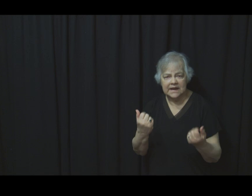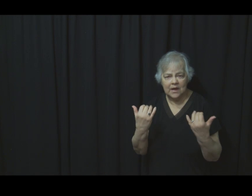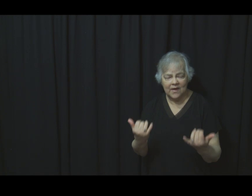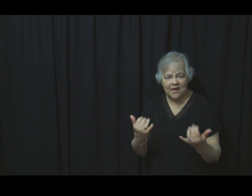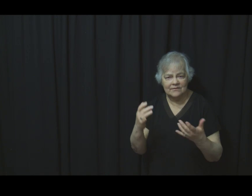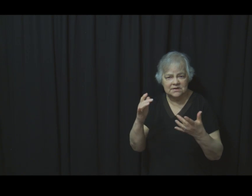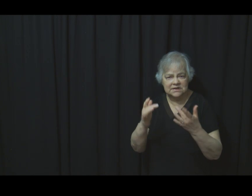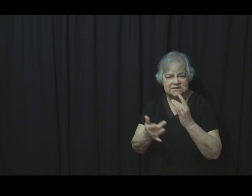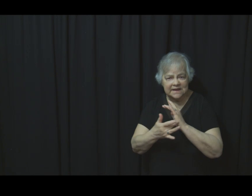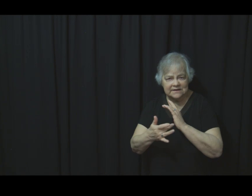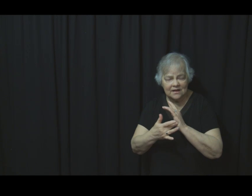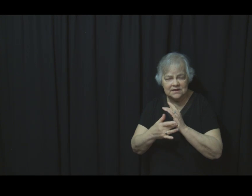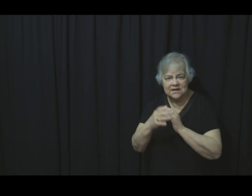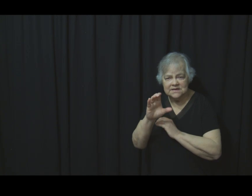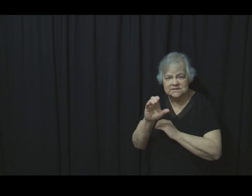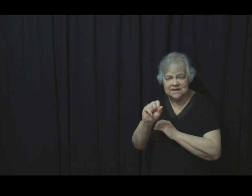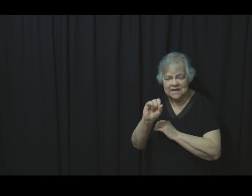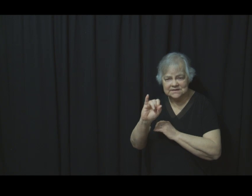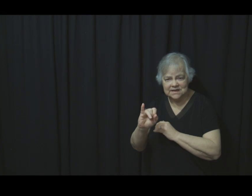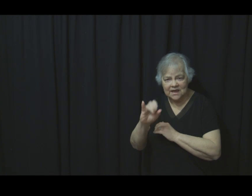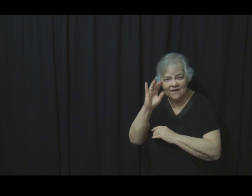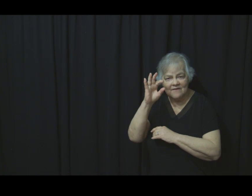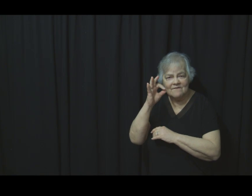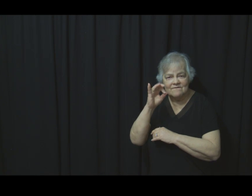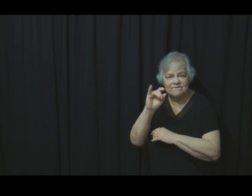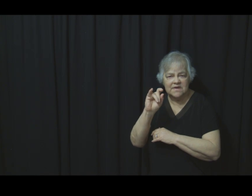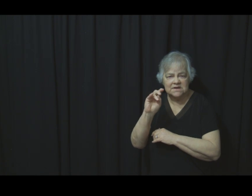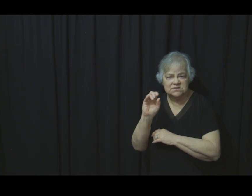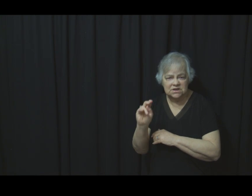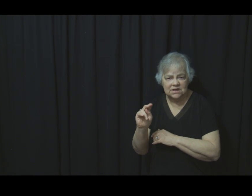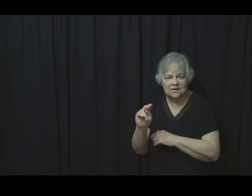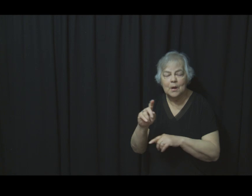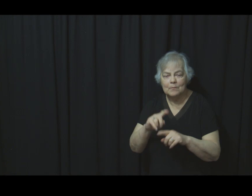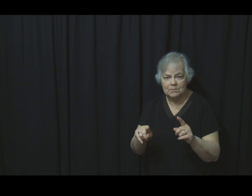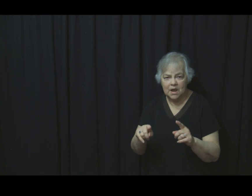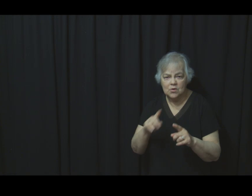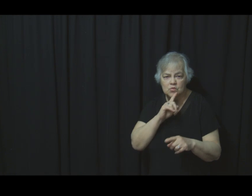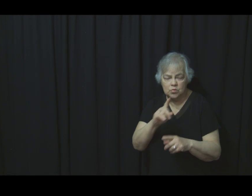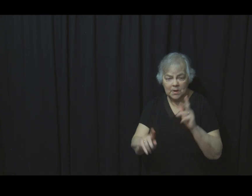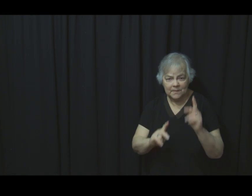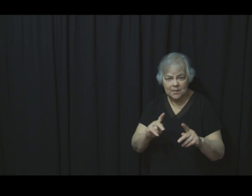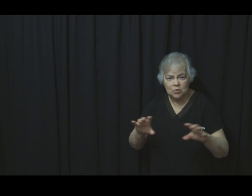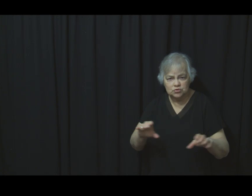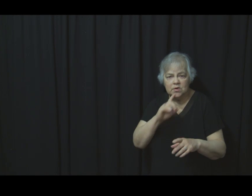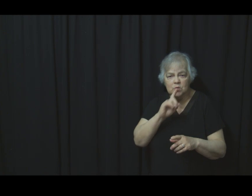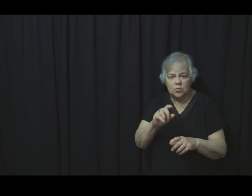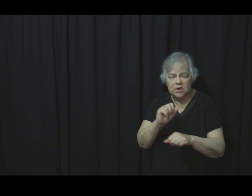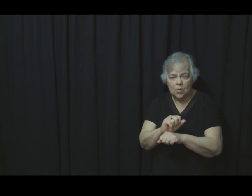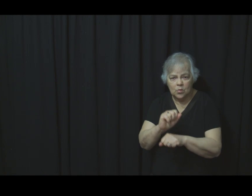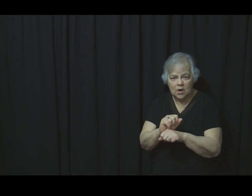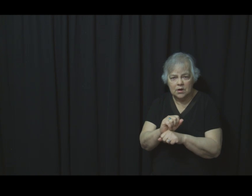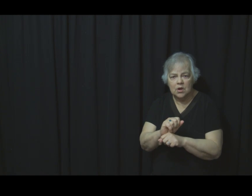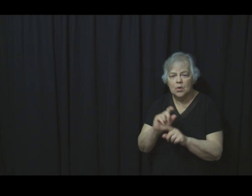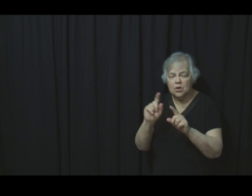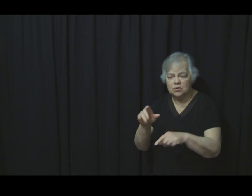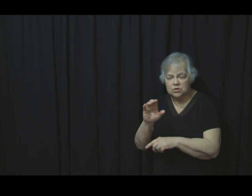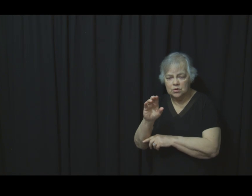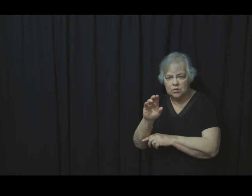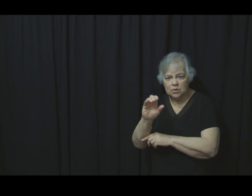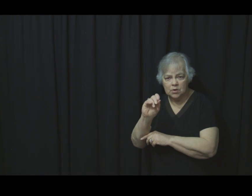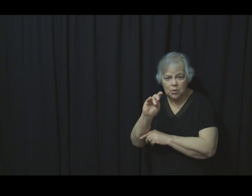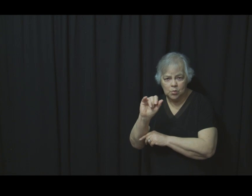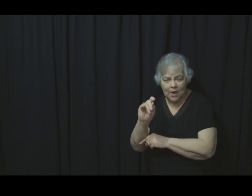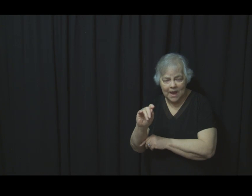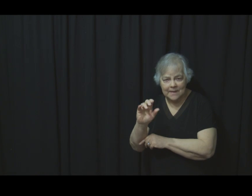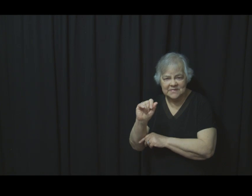So CSI is a fictional show, but it's based absolutely on real people doing real work. When you go to a crime scene and find evidence, you